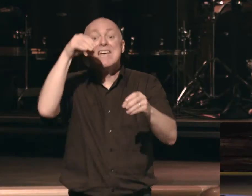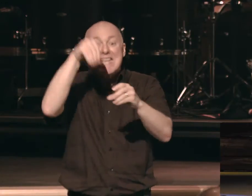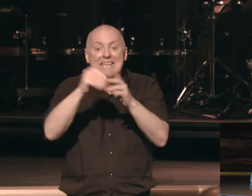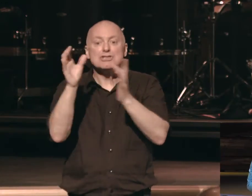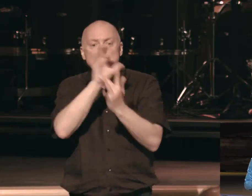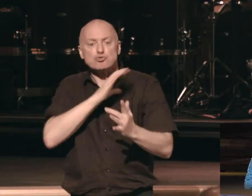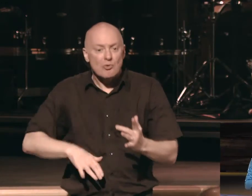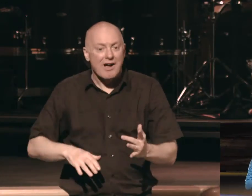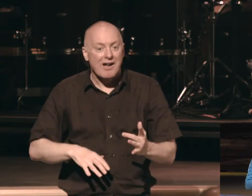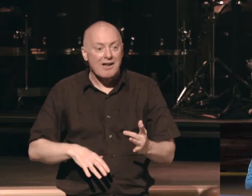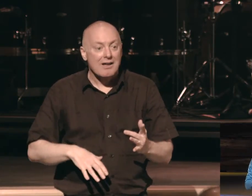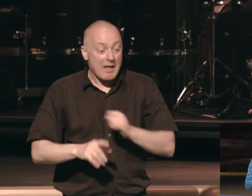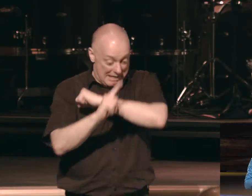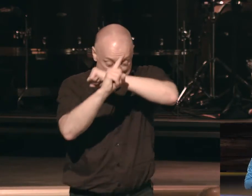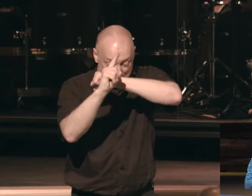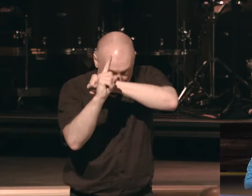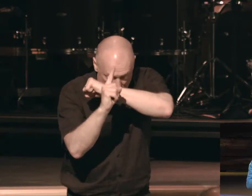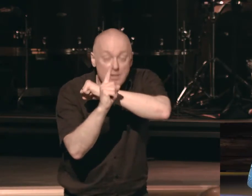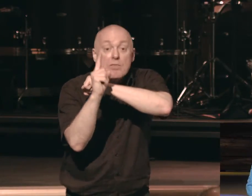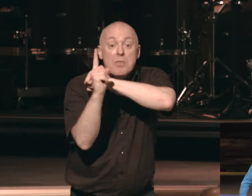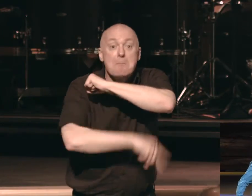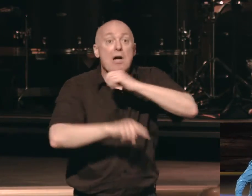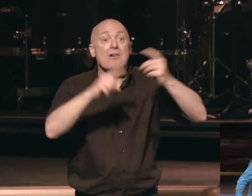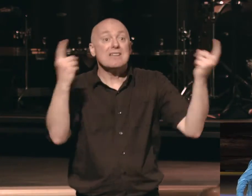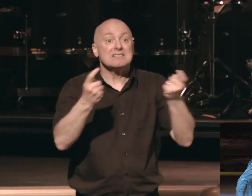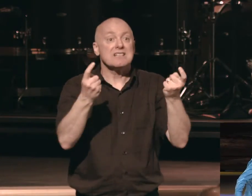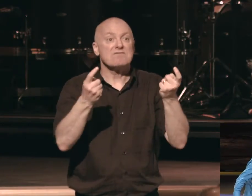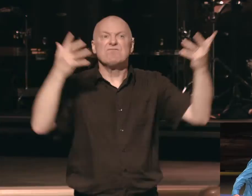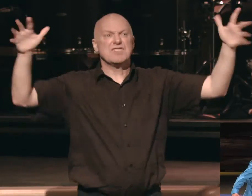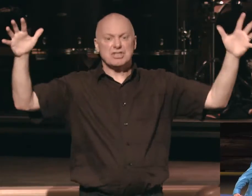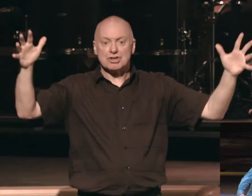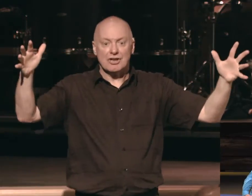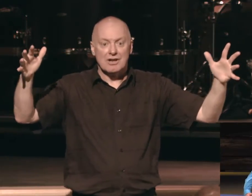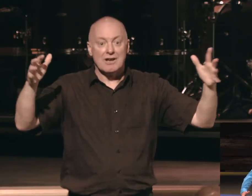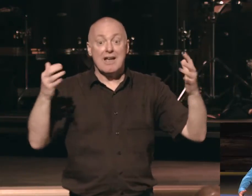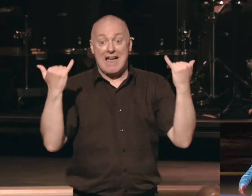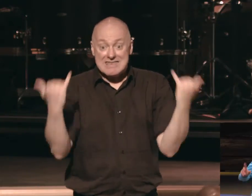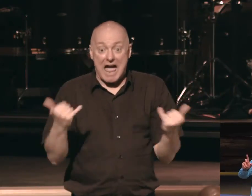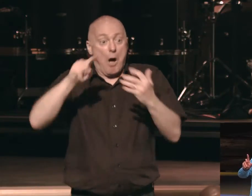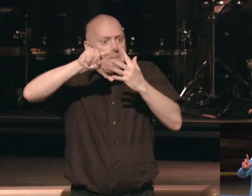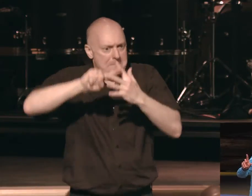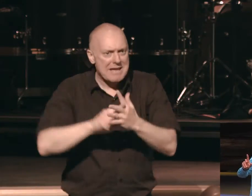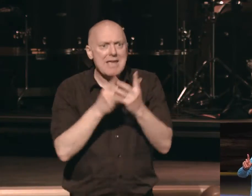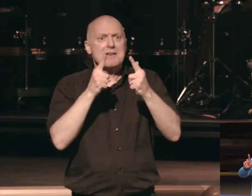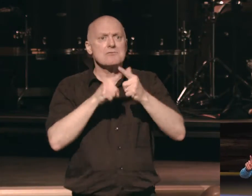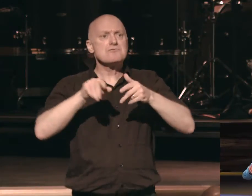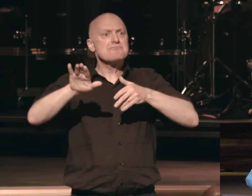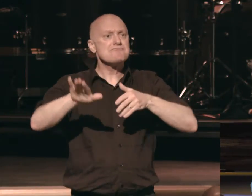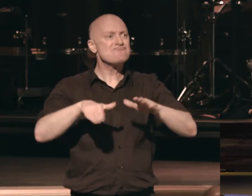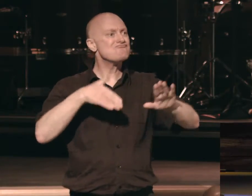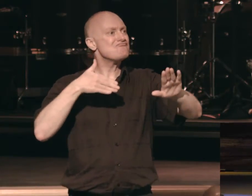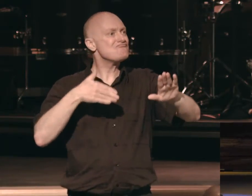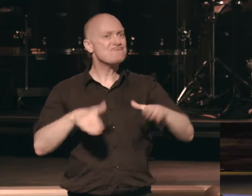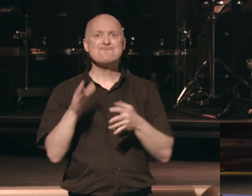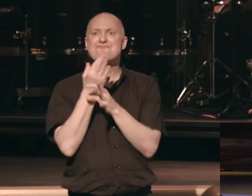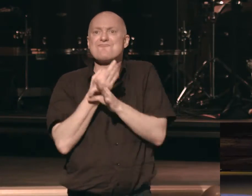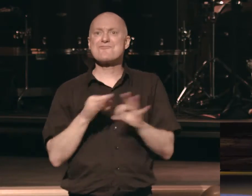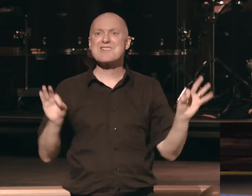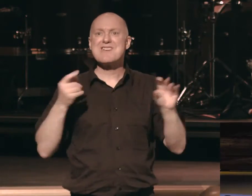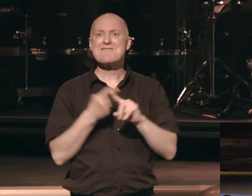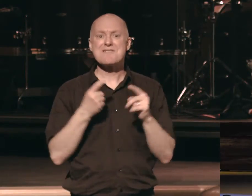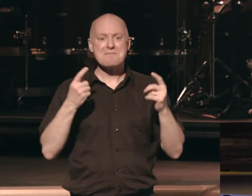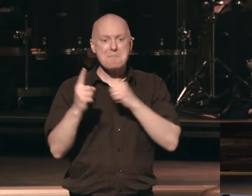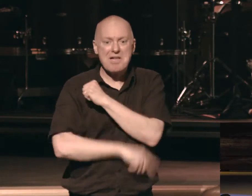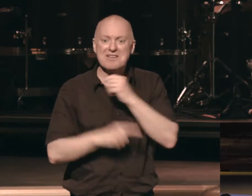So the penalty of sin is now no longer there. And as you begin now to walk in freedom from the penalty of sin, you begin